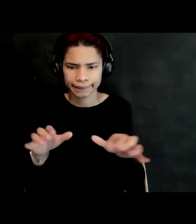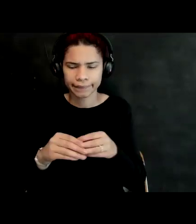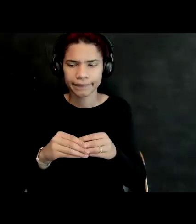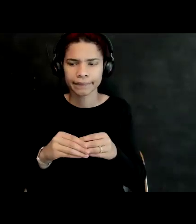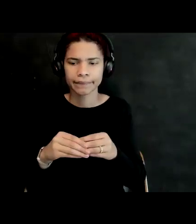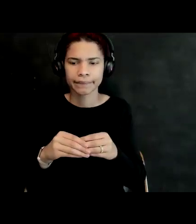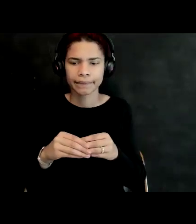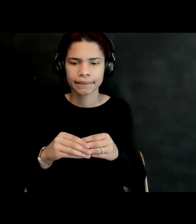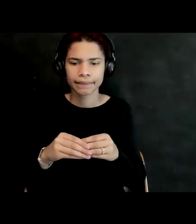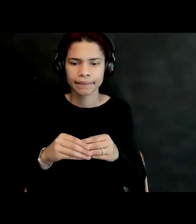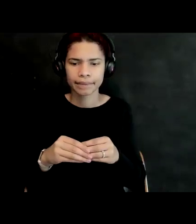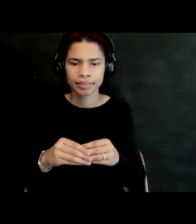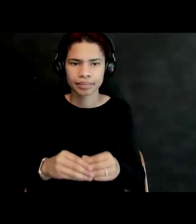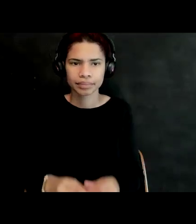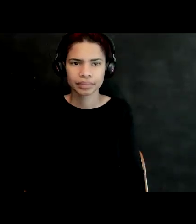to